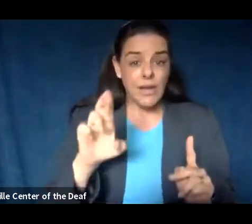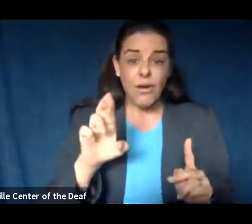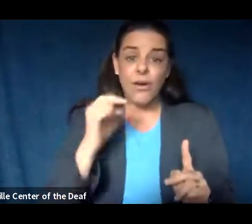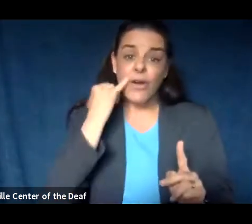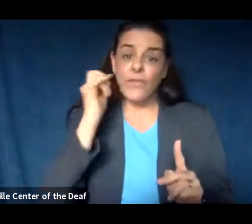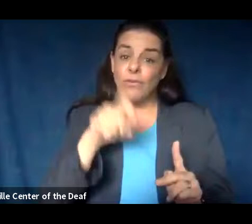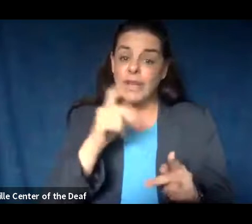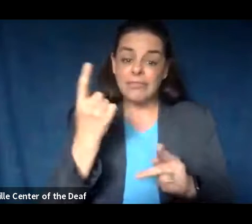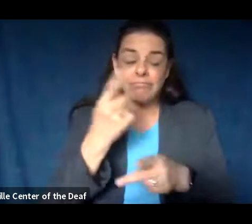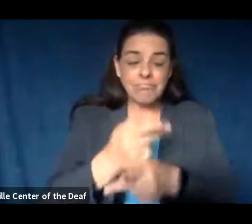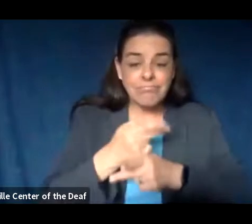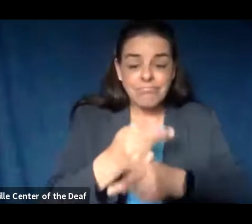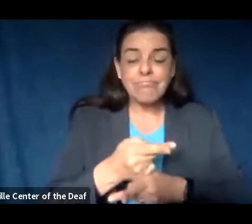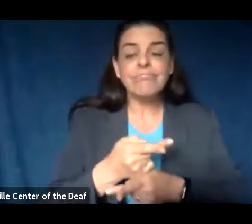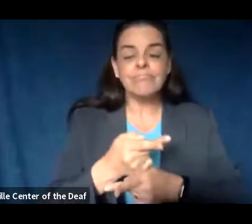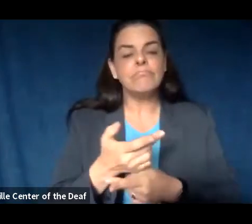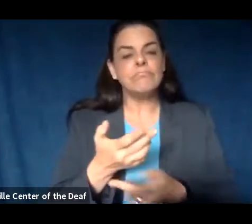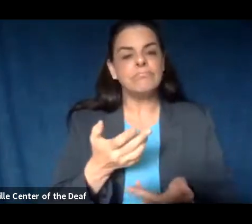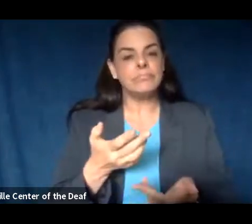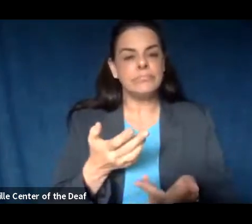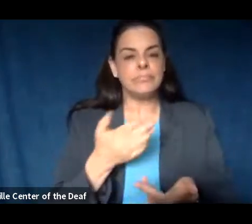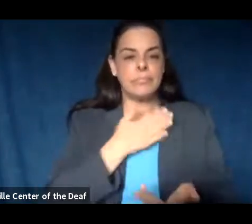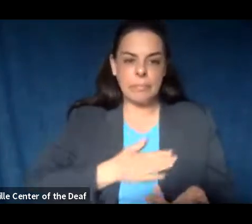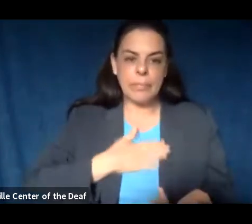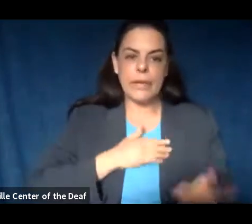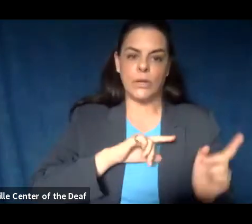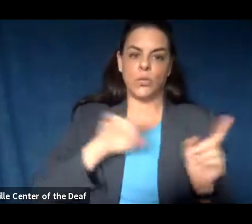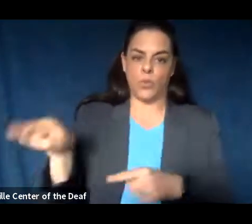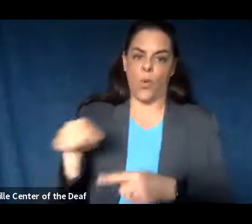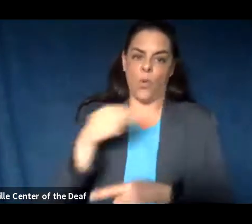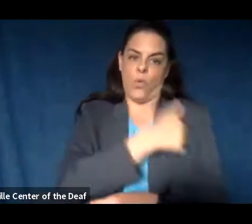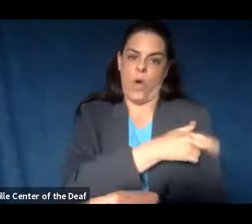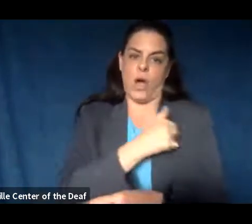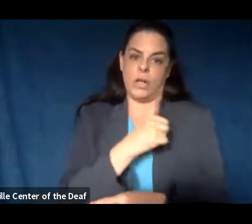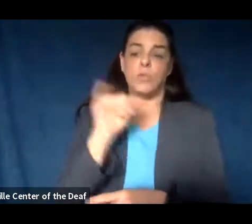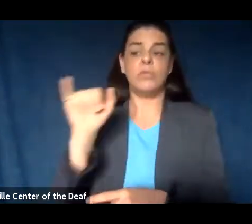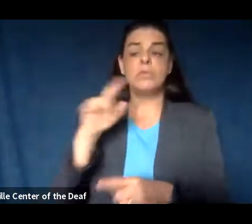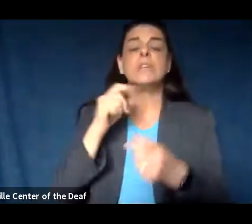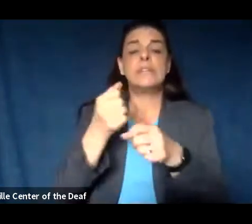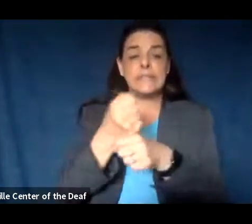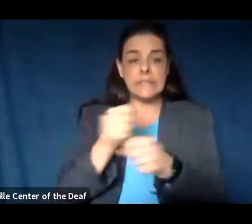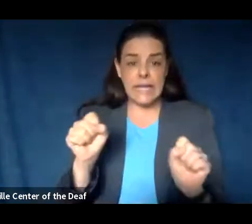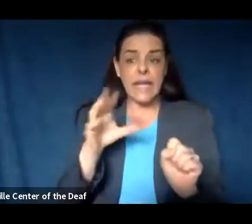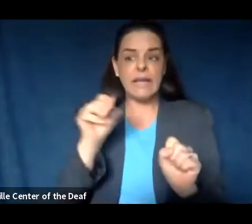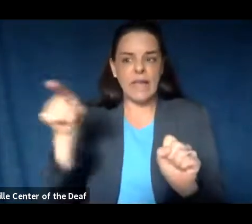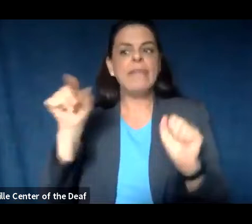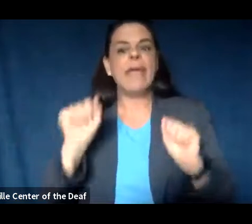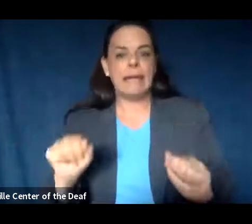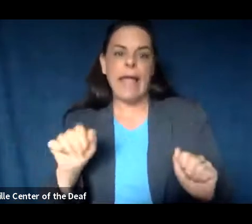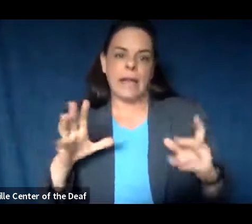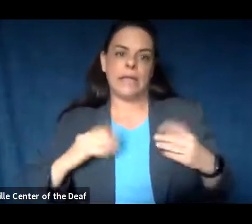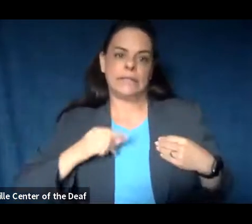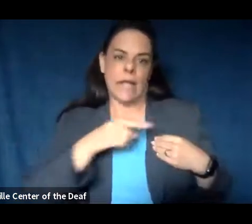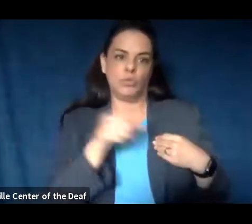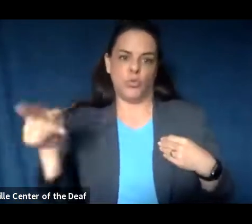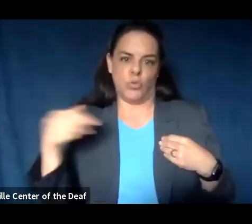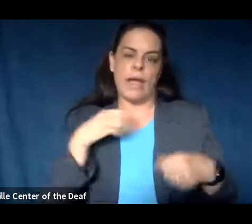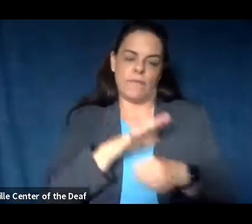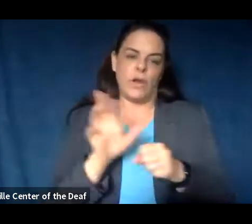emergency medical treatment, please go to the hospital. It's a safe place to go and they have capacity to take you.